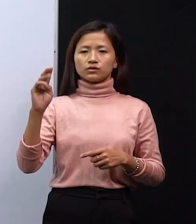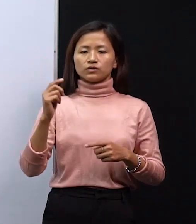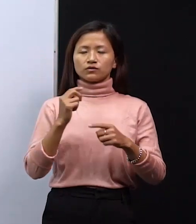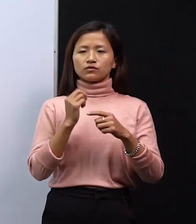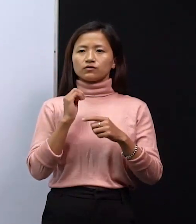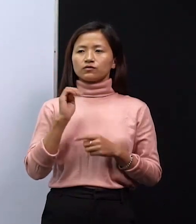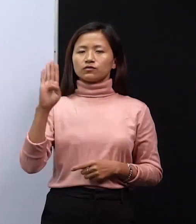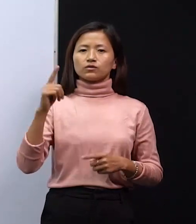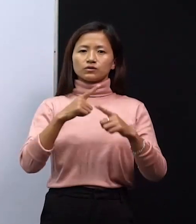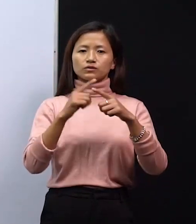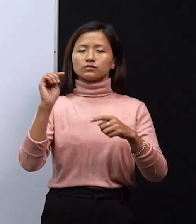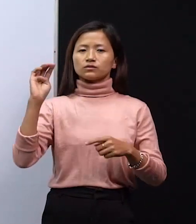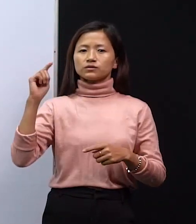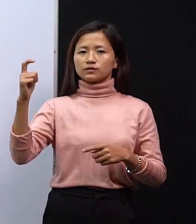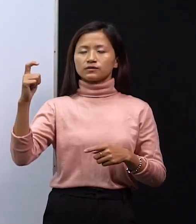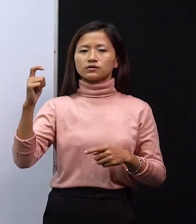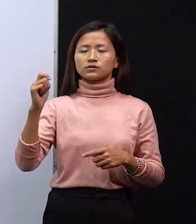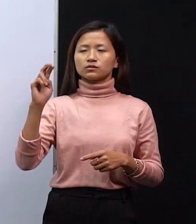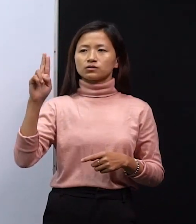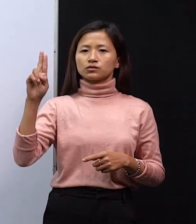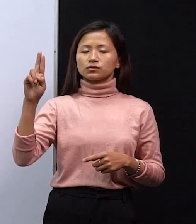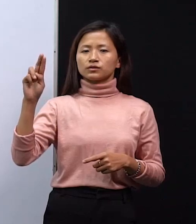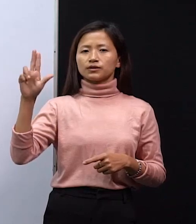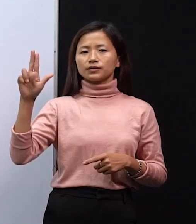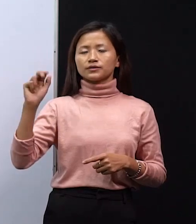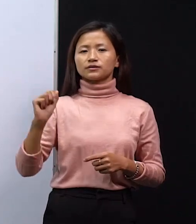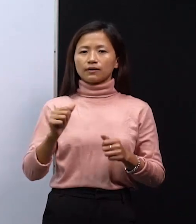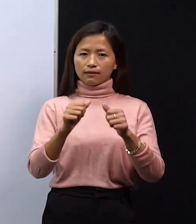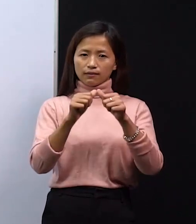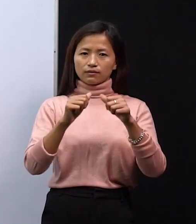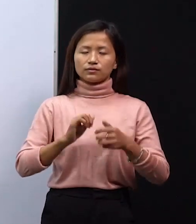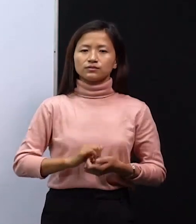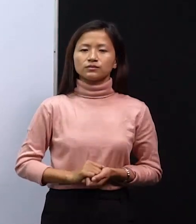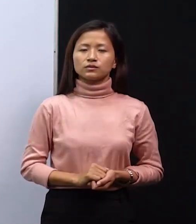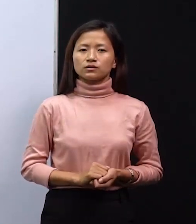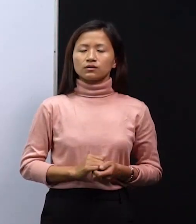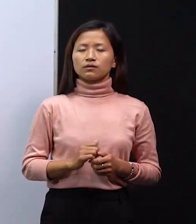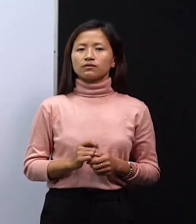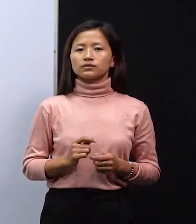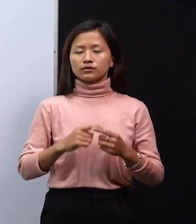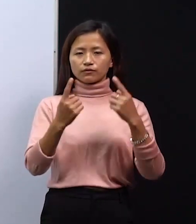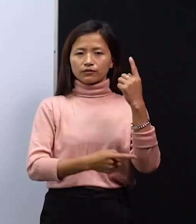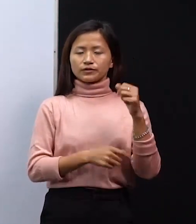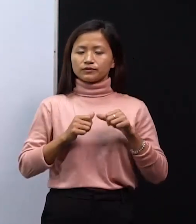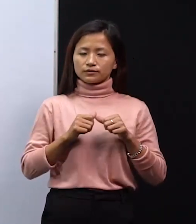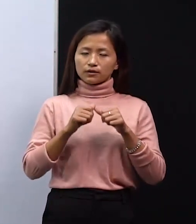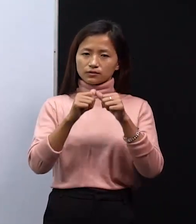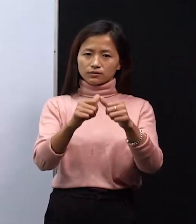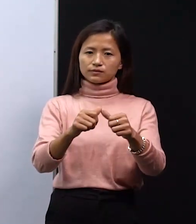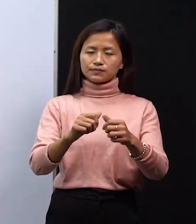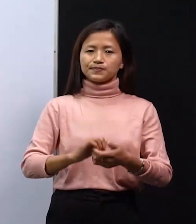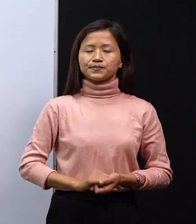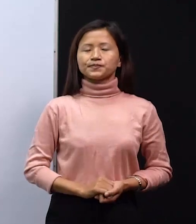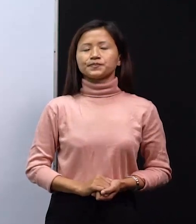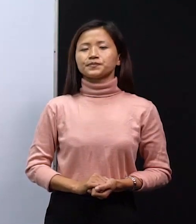7 is 28. And a. So this is your final answer. Alright?